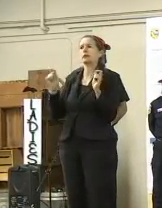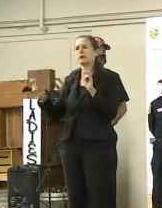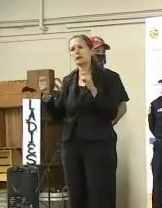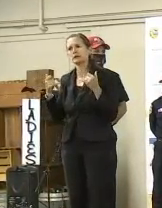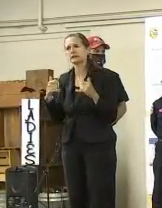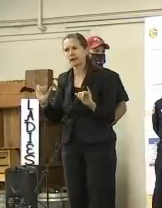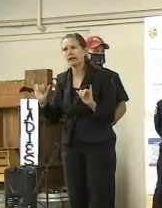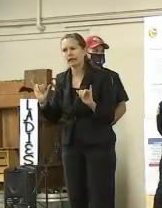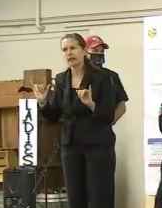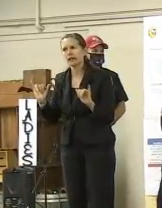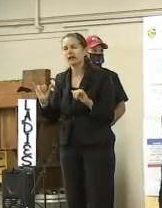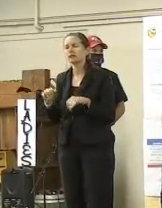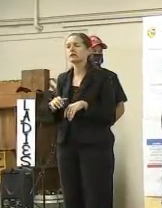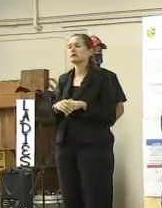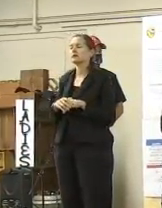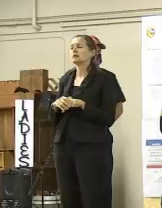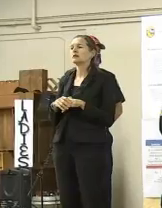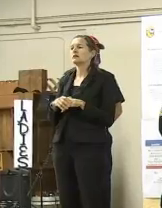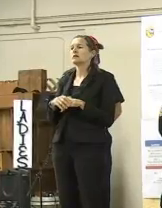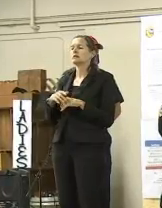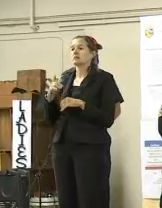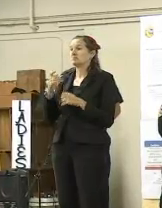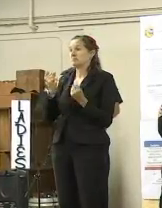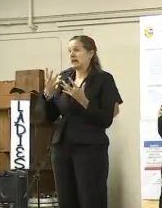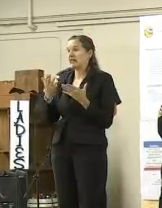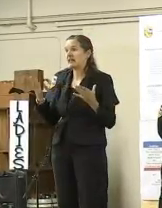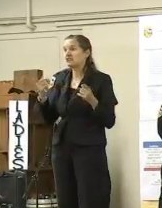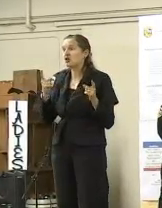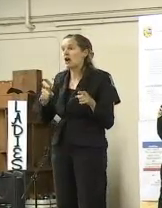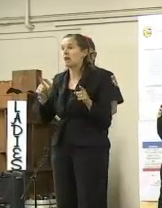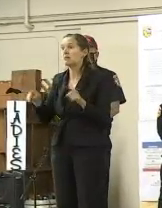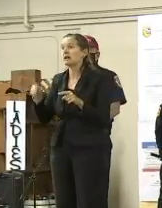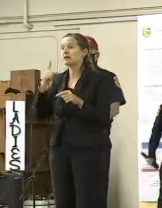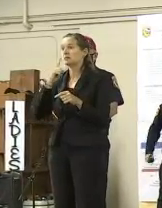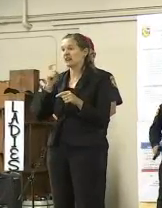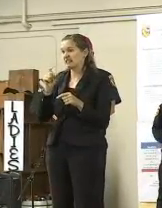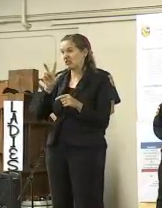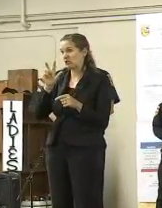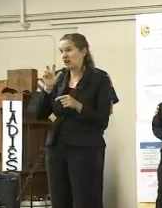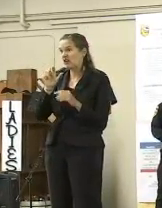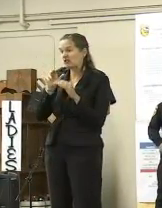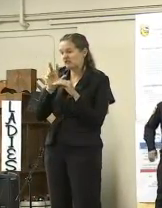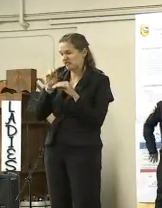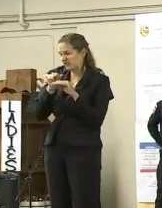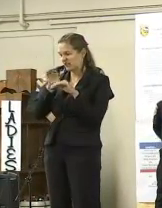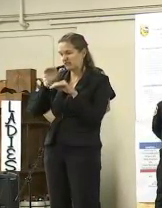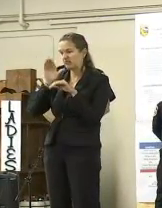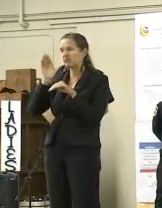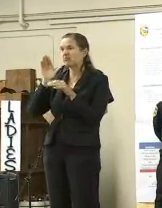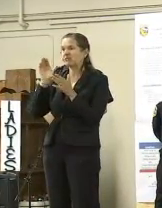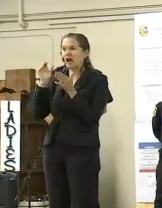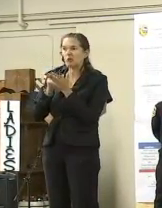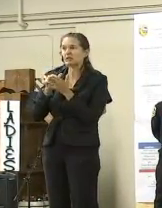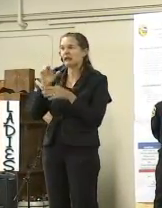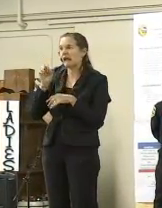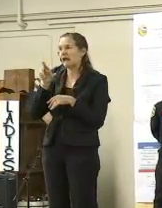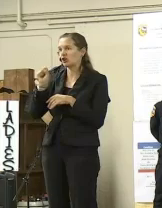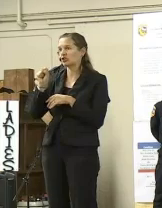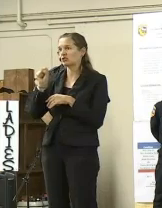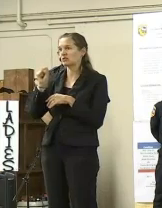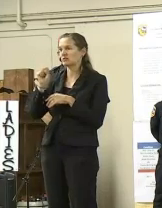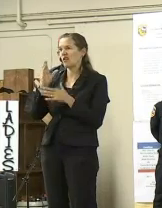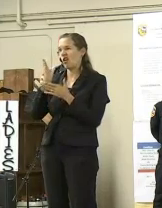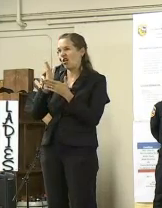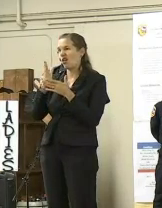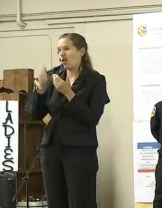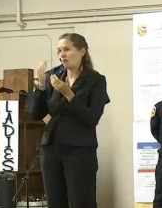this morning, a lot of things are happening in those 350 plus thousand acres covering almost six counties. We're right